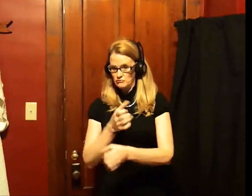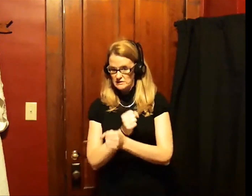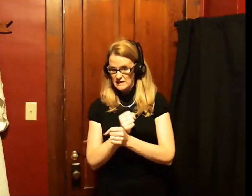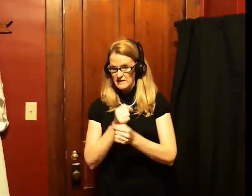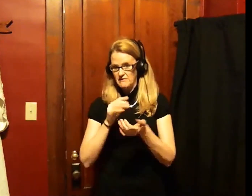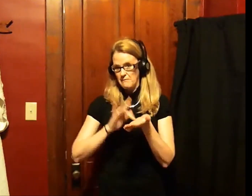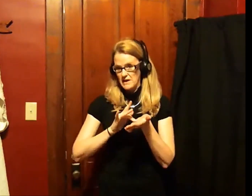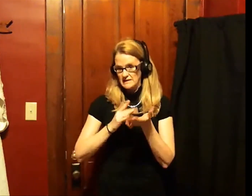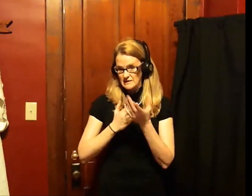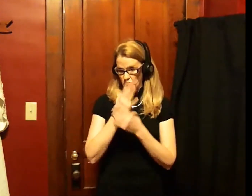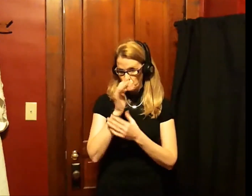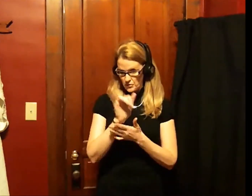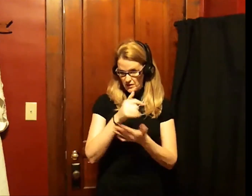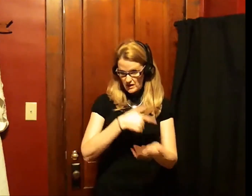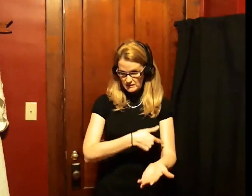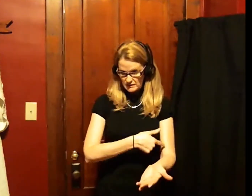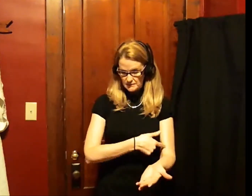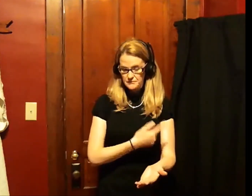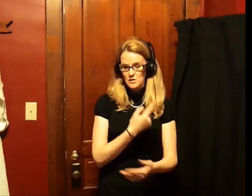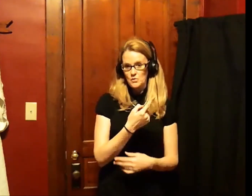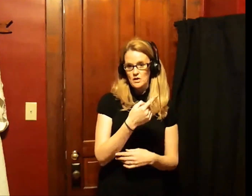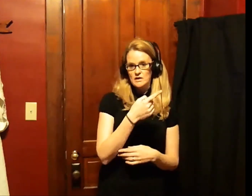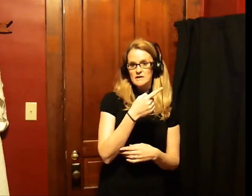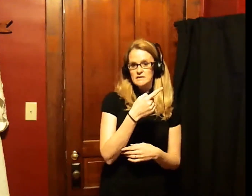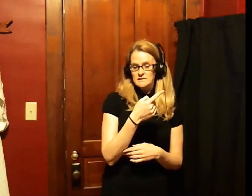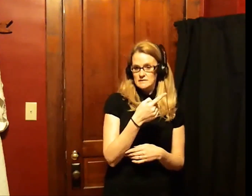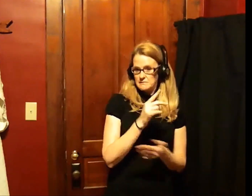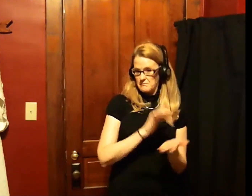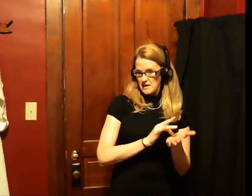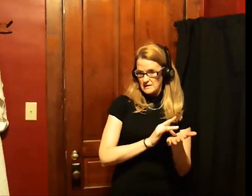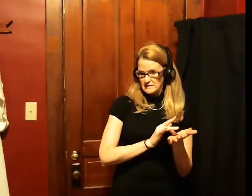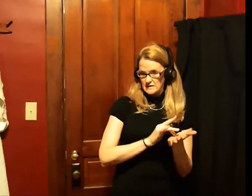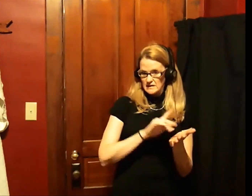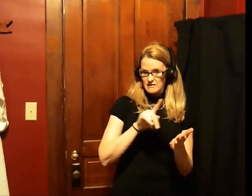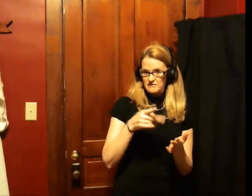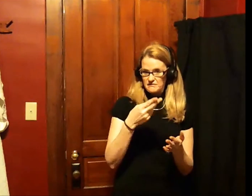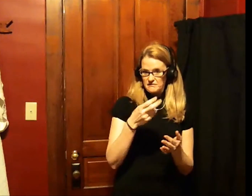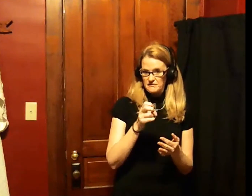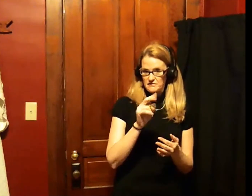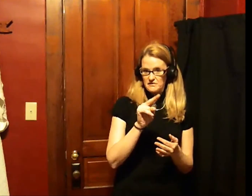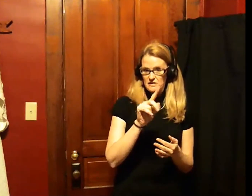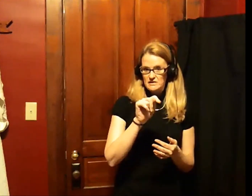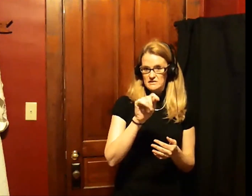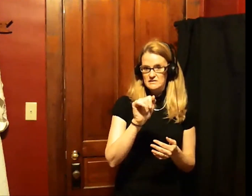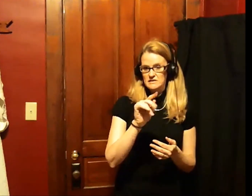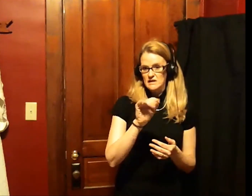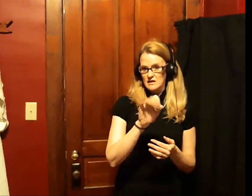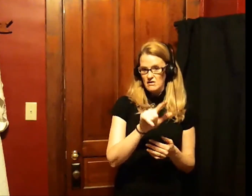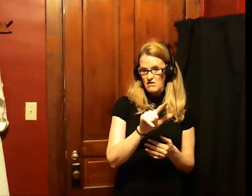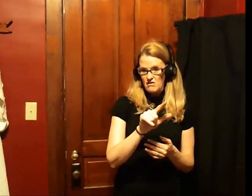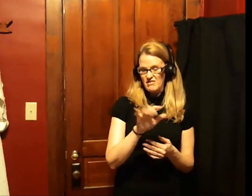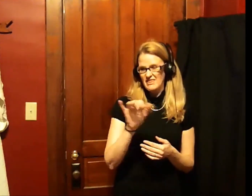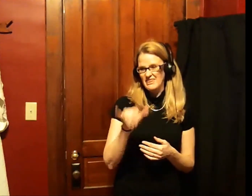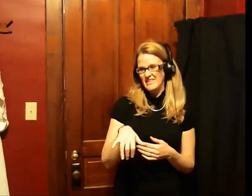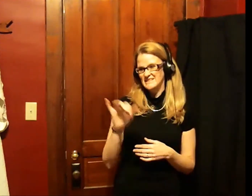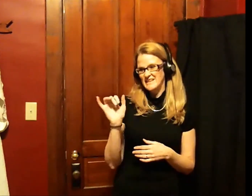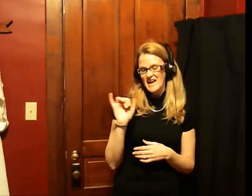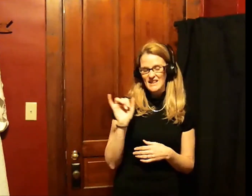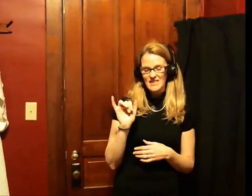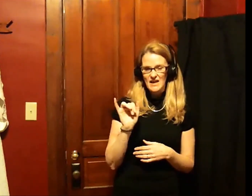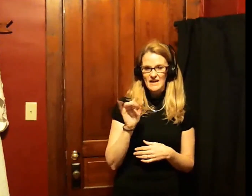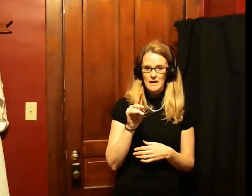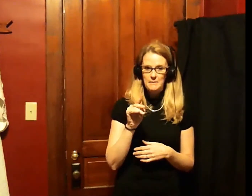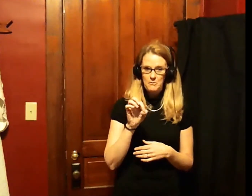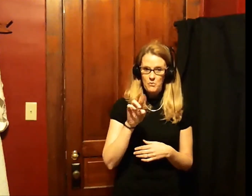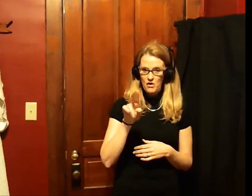You'll receive two types of sedation for this exam. One of them is a narcotic. The narcotic is called fentanyl. It's a